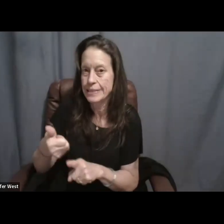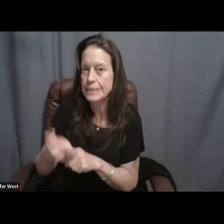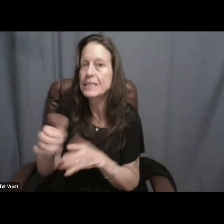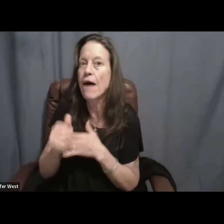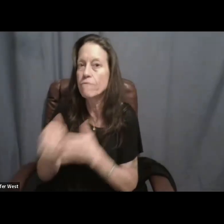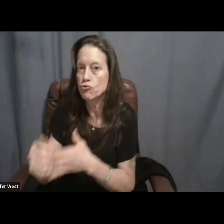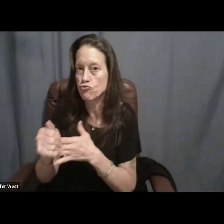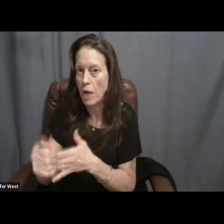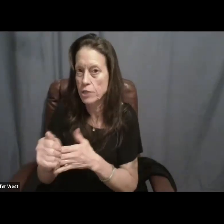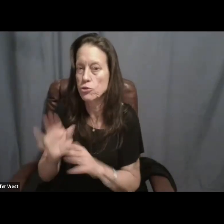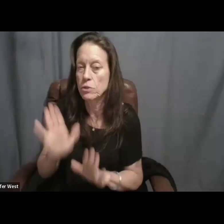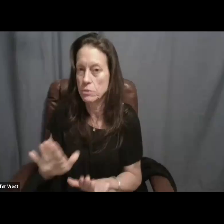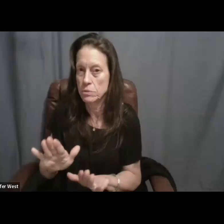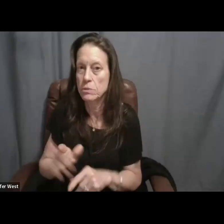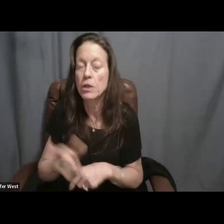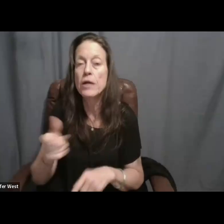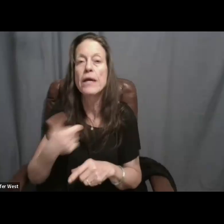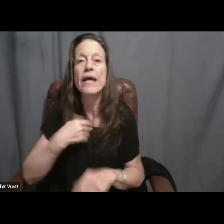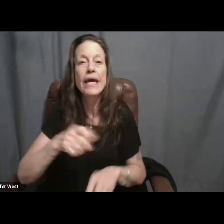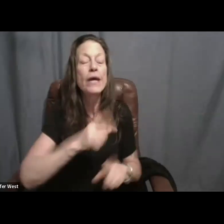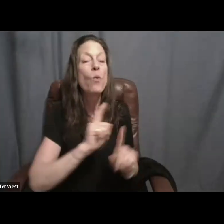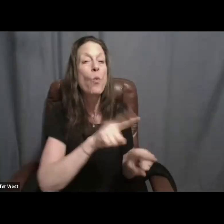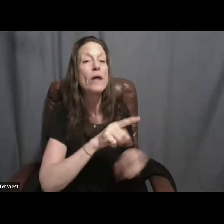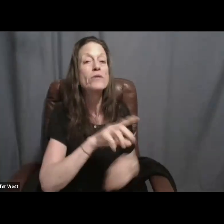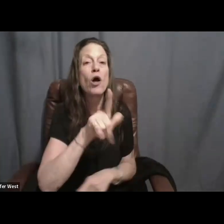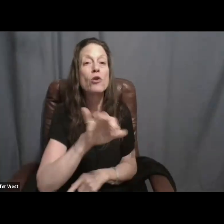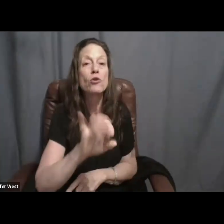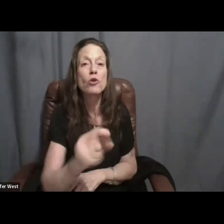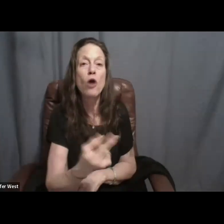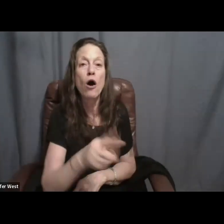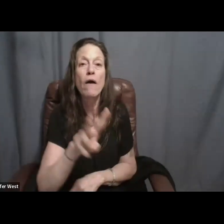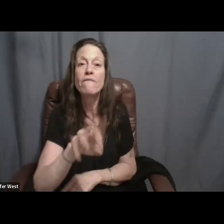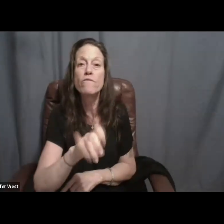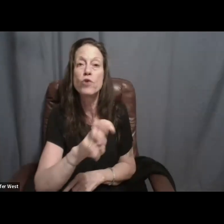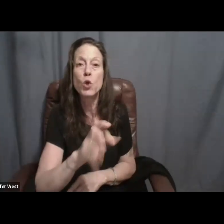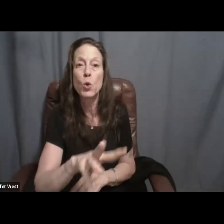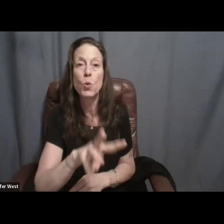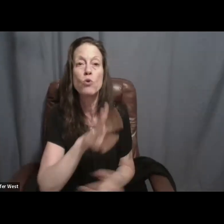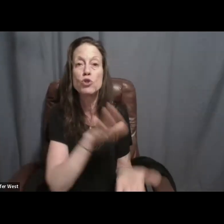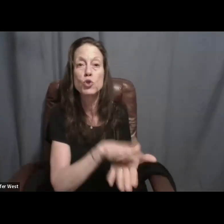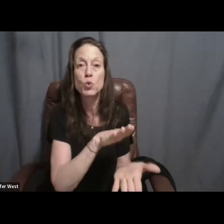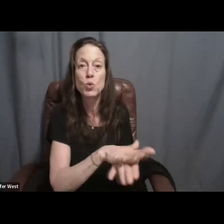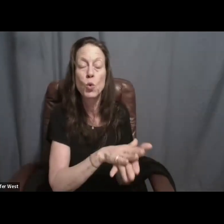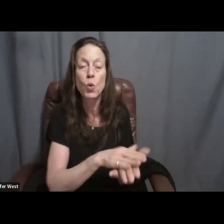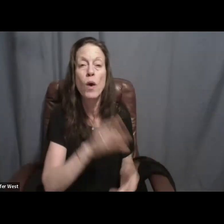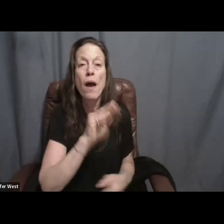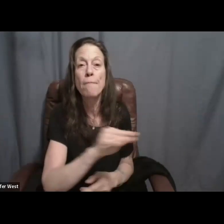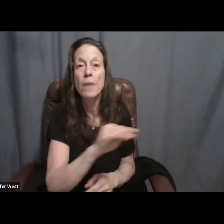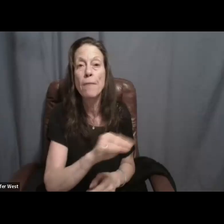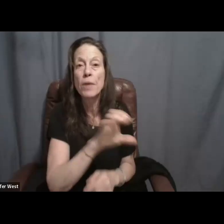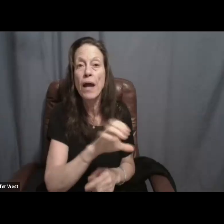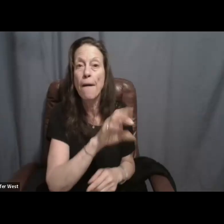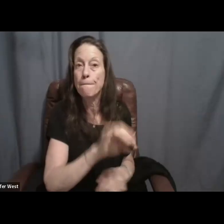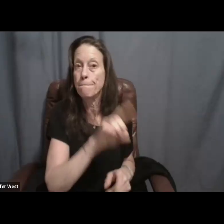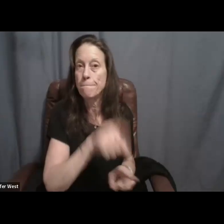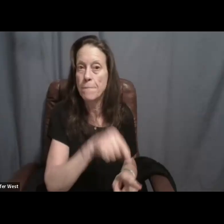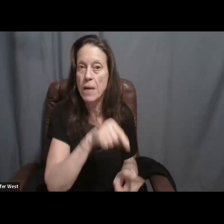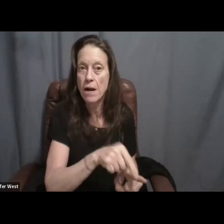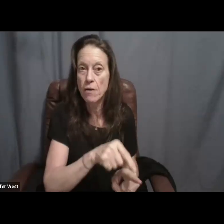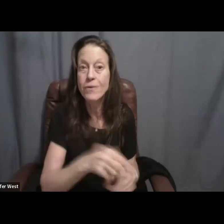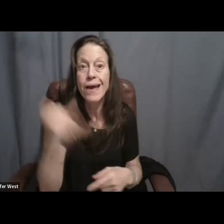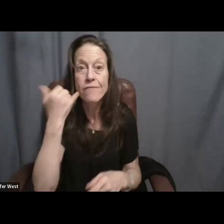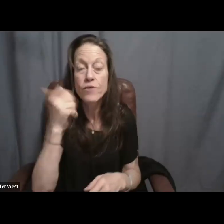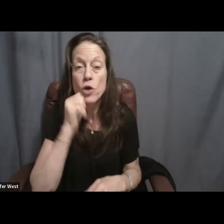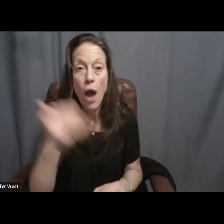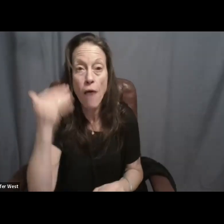years. He was at the Longview School in Montgomery County. For those of you who may not be familiar with Longview,